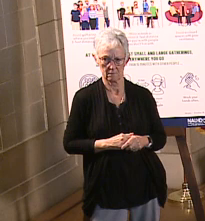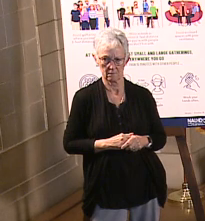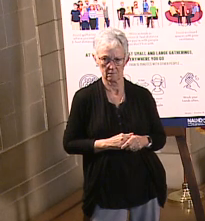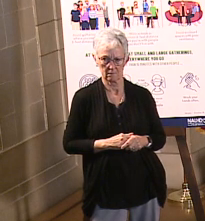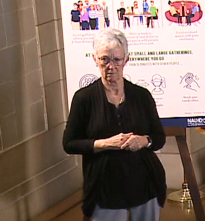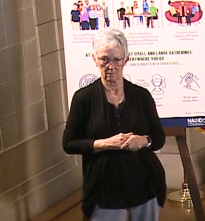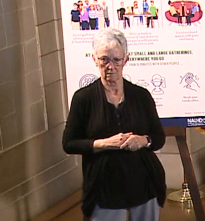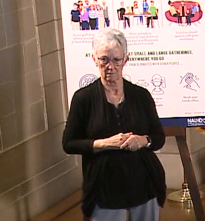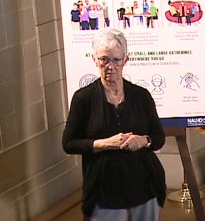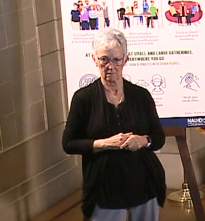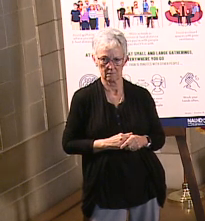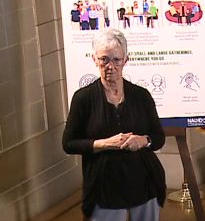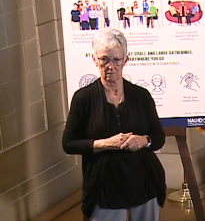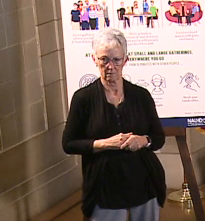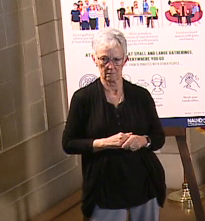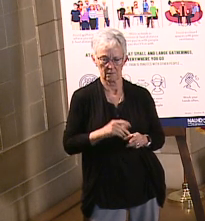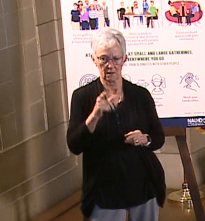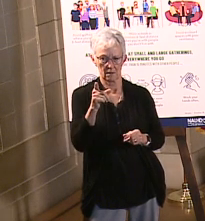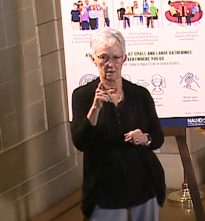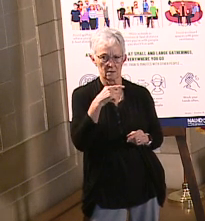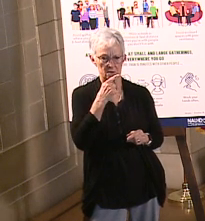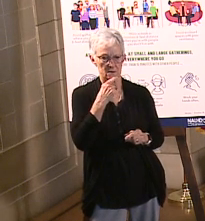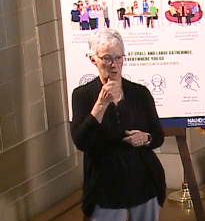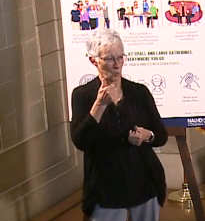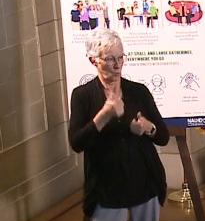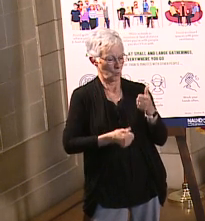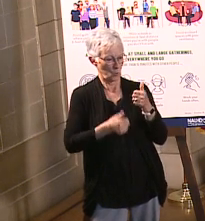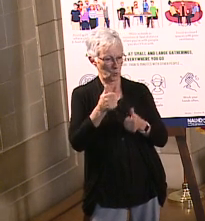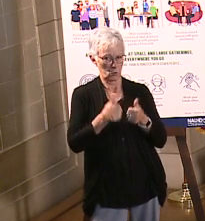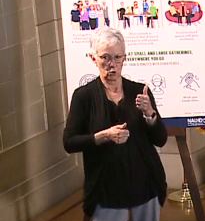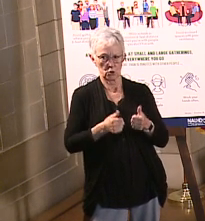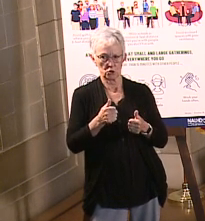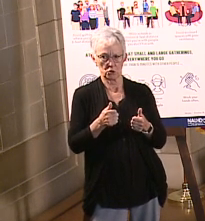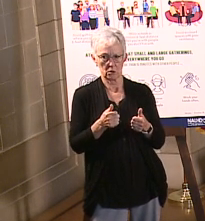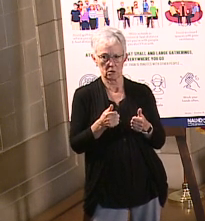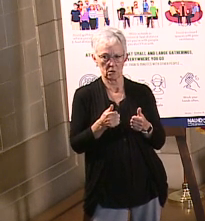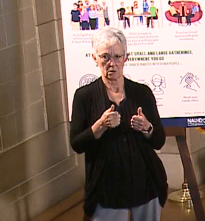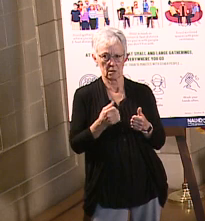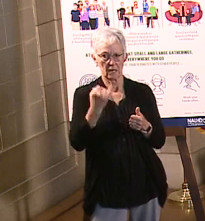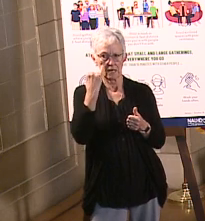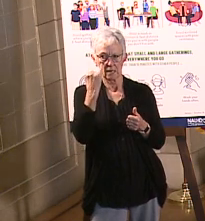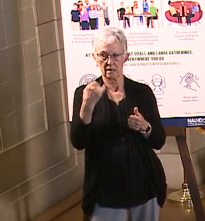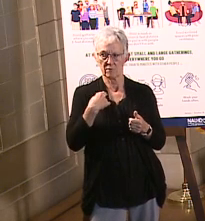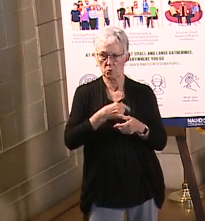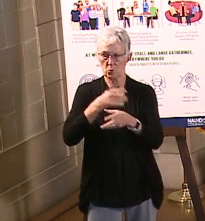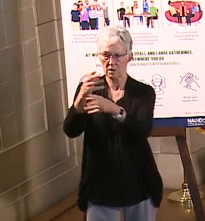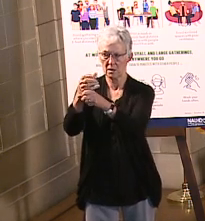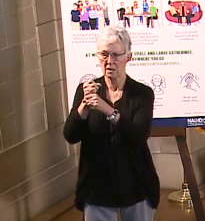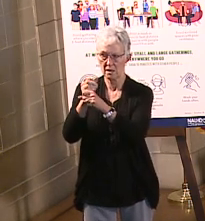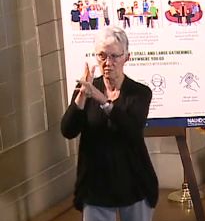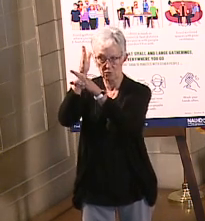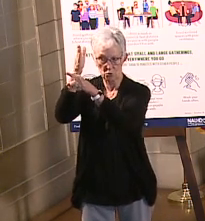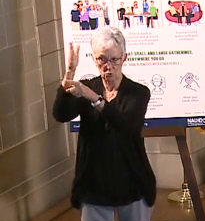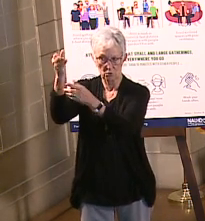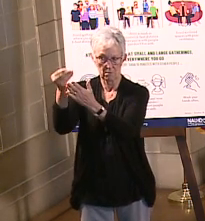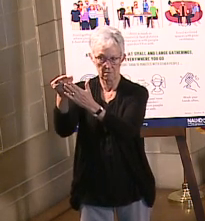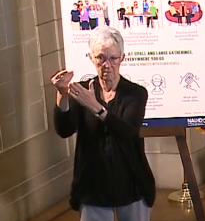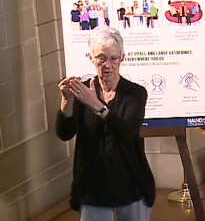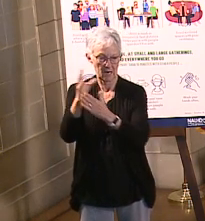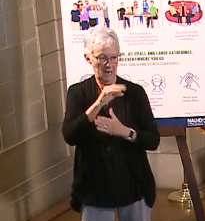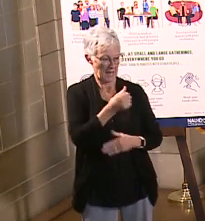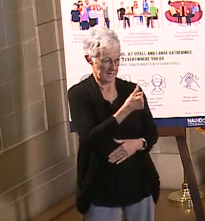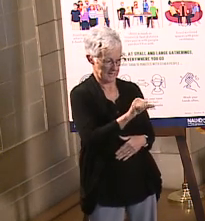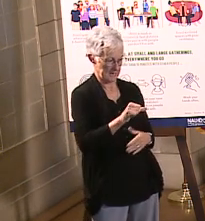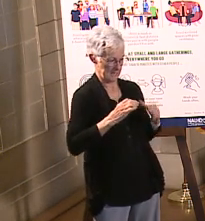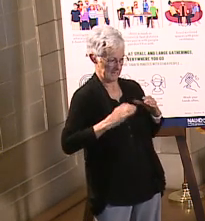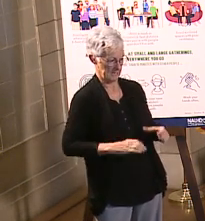just said they might. So which If there's future stimulus packages coming down the road and a citizen gets denied services, that could